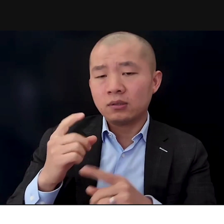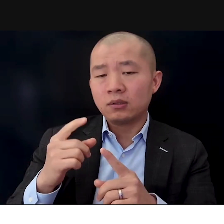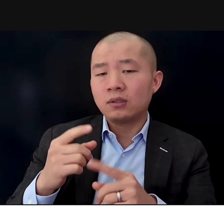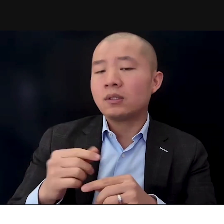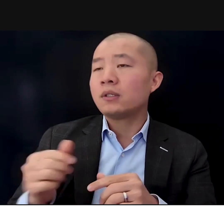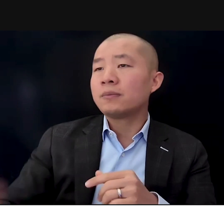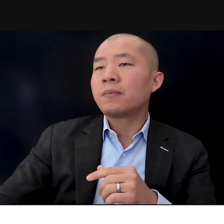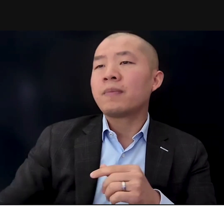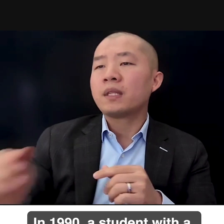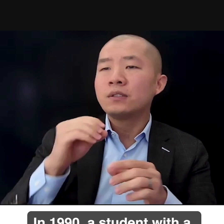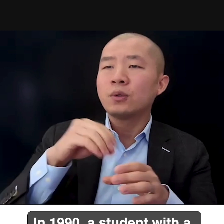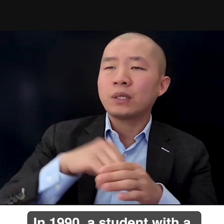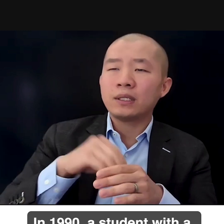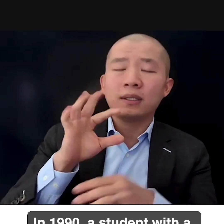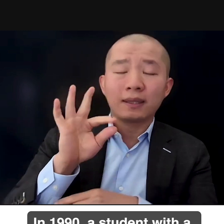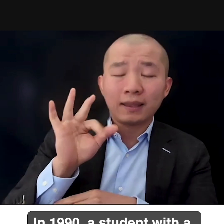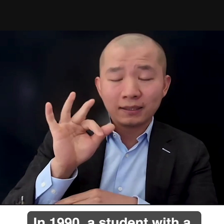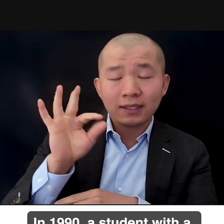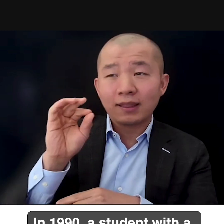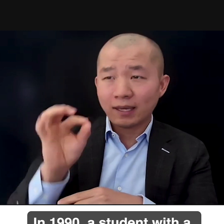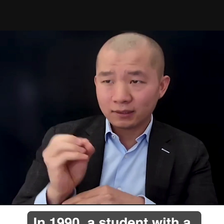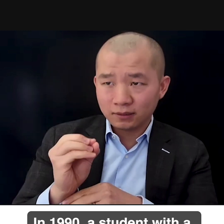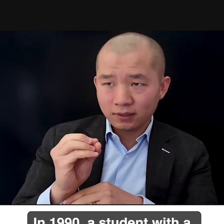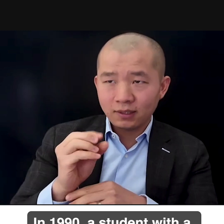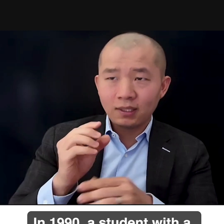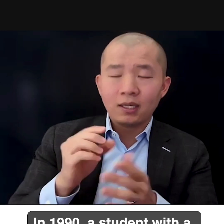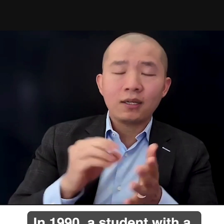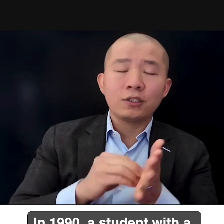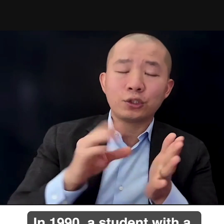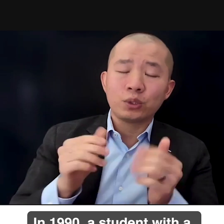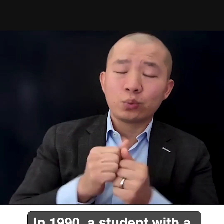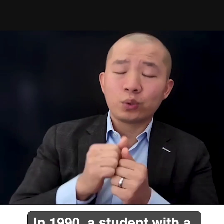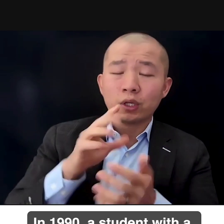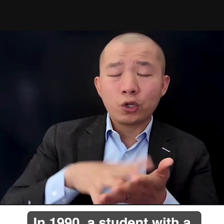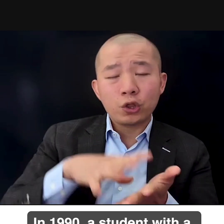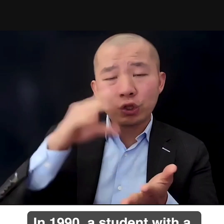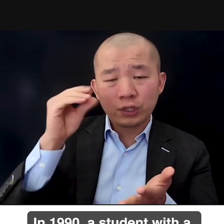extraterritoriality. In 1990, a student with a learning disability